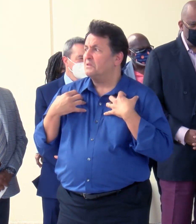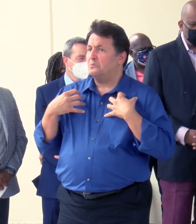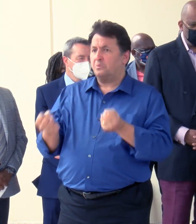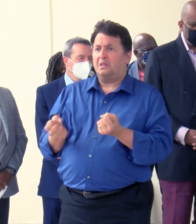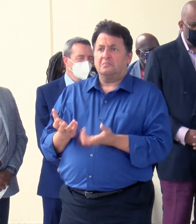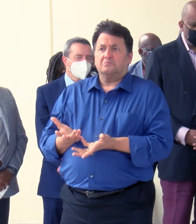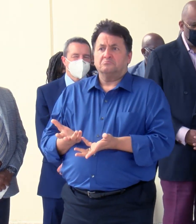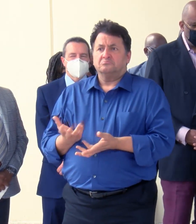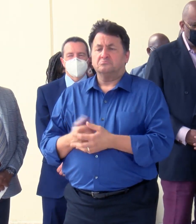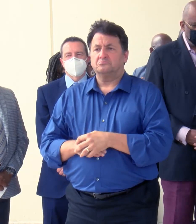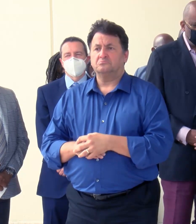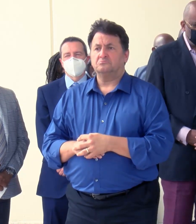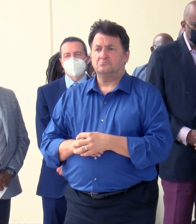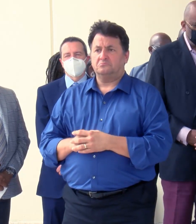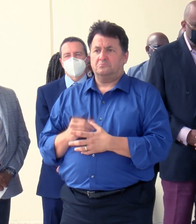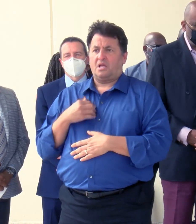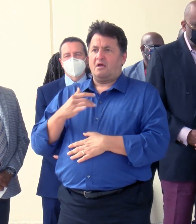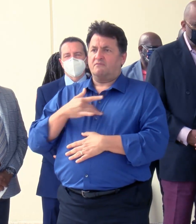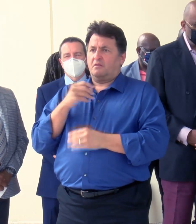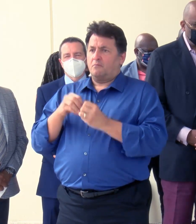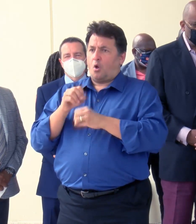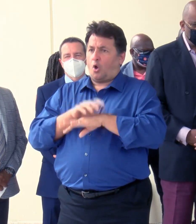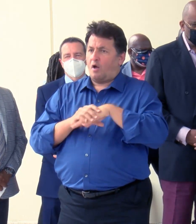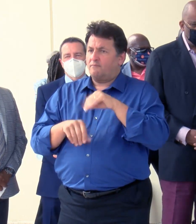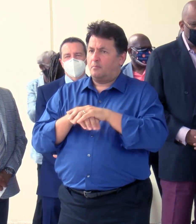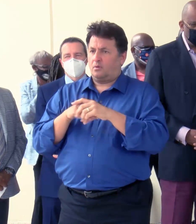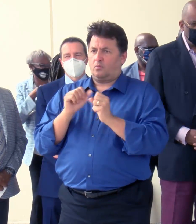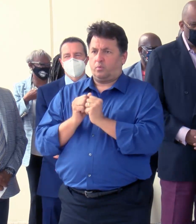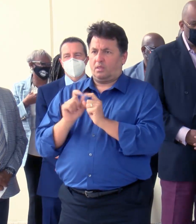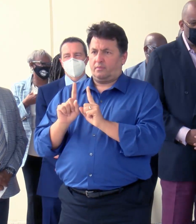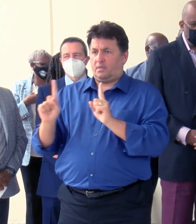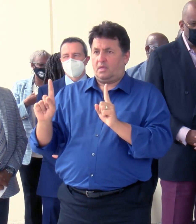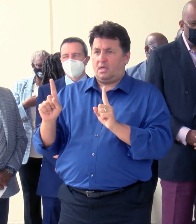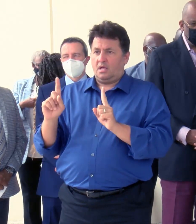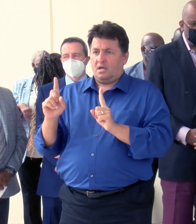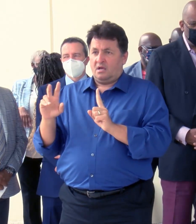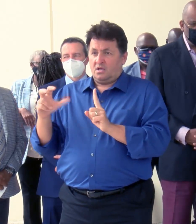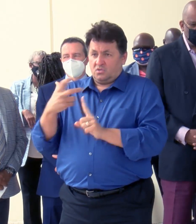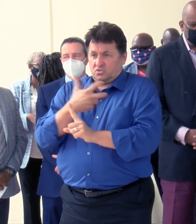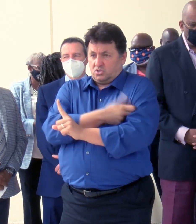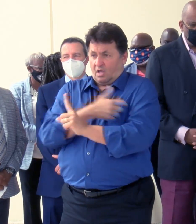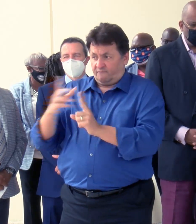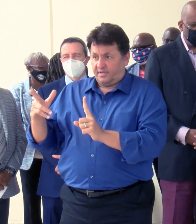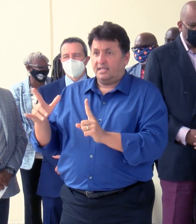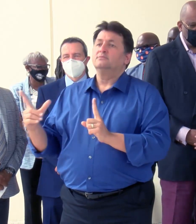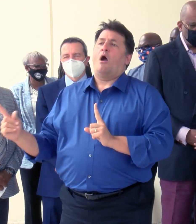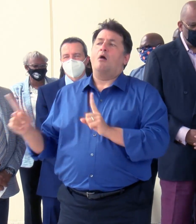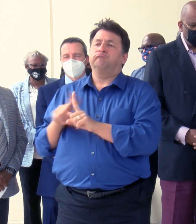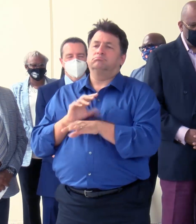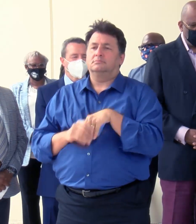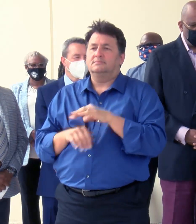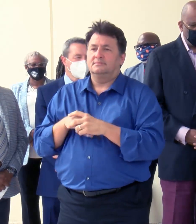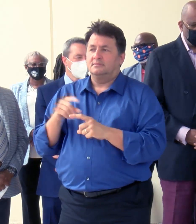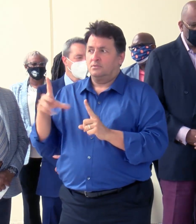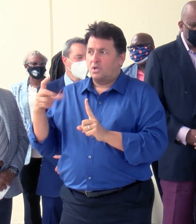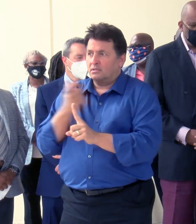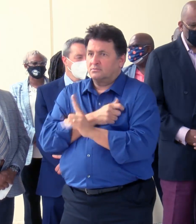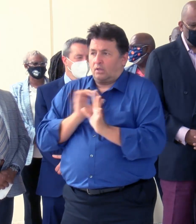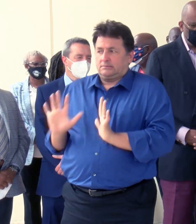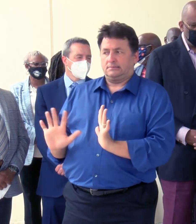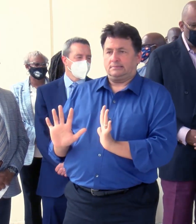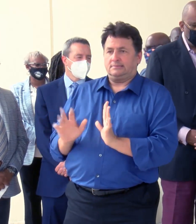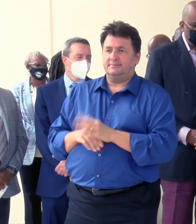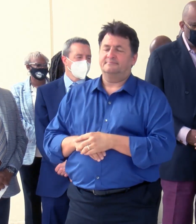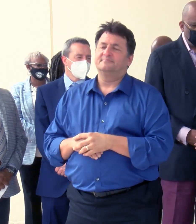And I feel more comfortable standing with folks who've been fully vaccinated. So please take the time. And I also wanted to give a shout